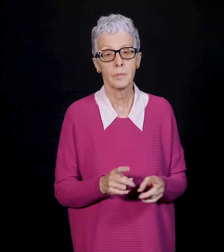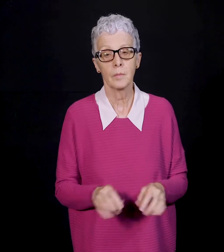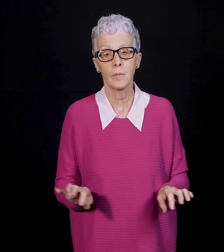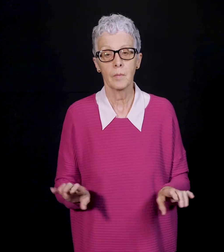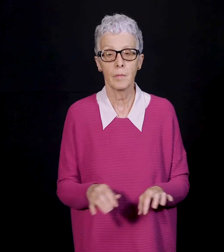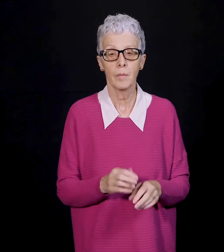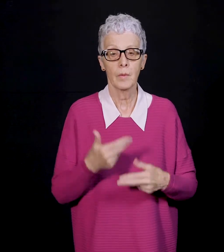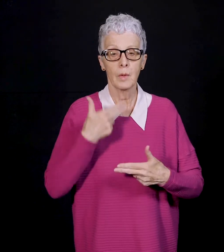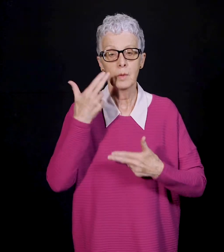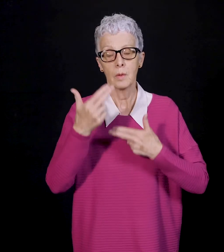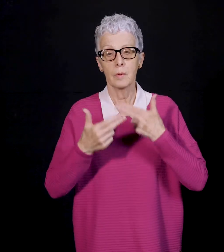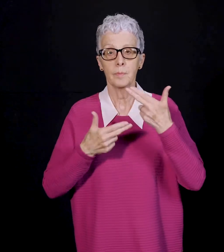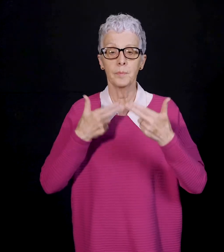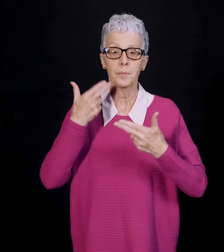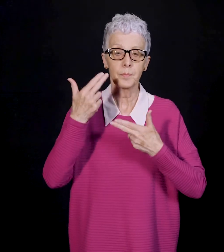Let's sing. I give you glory.